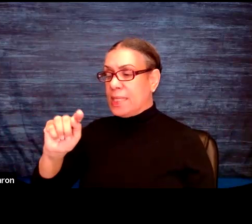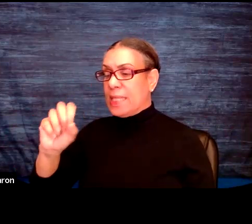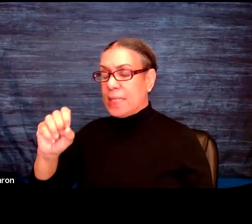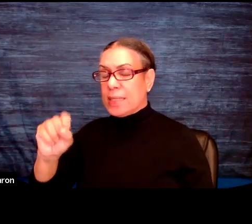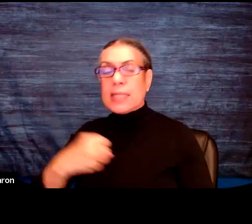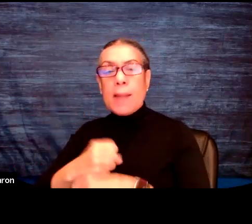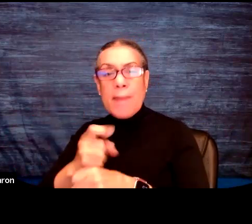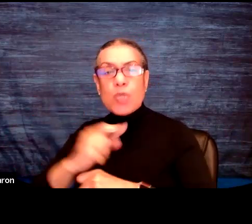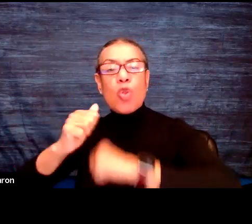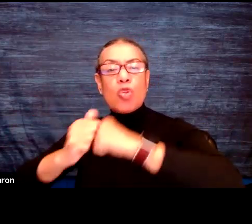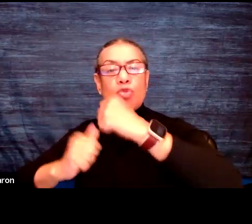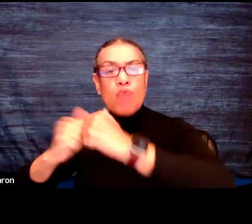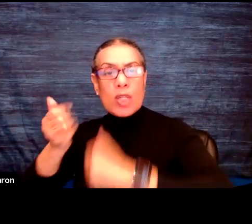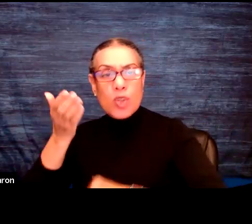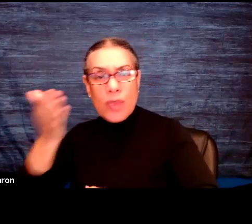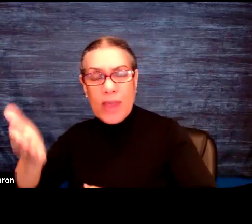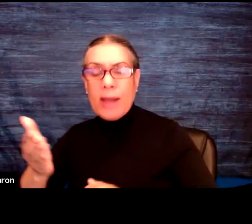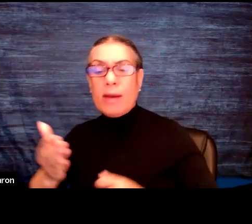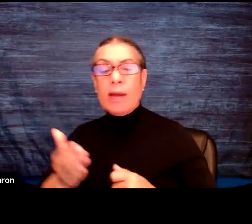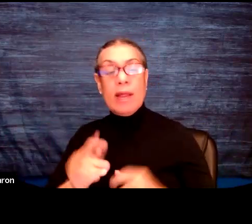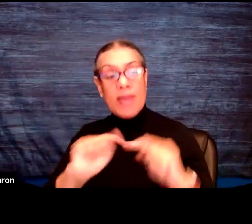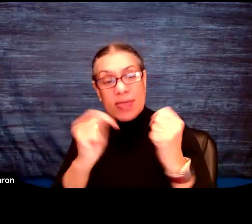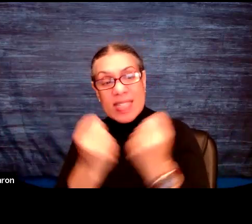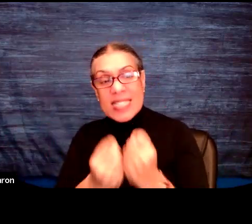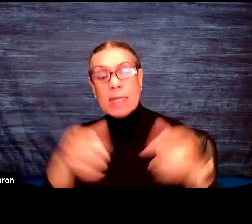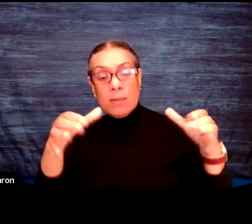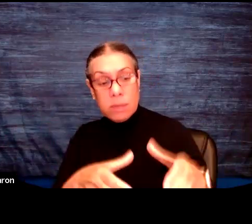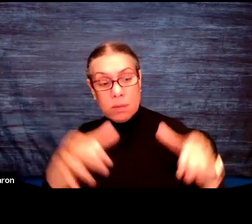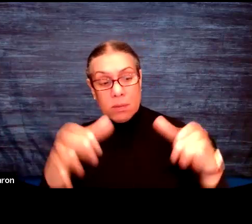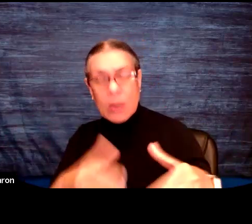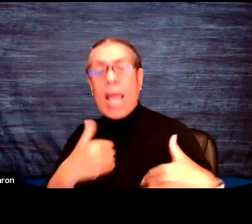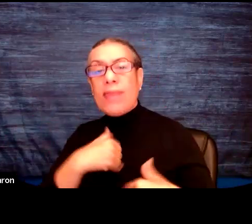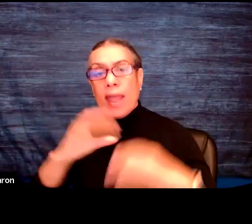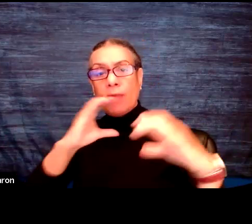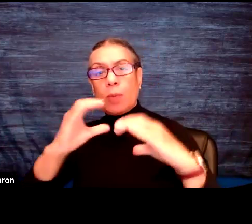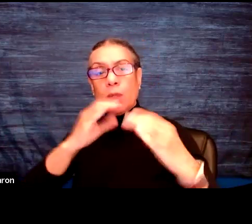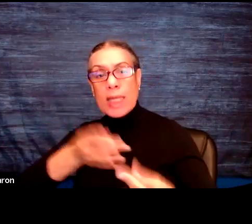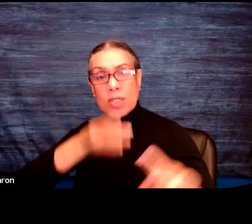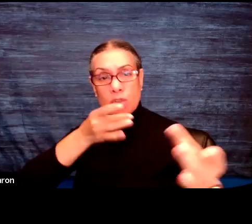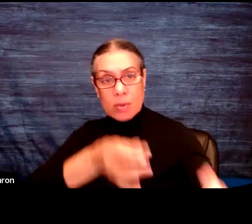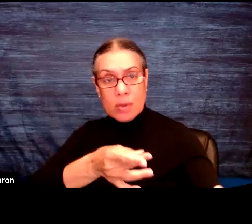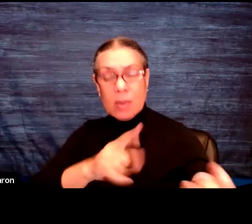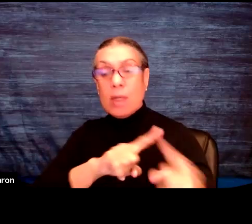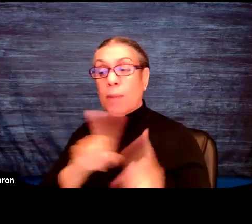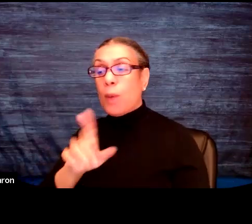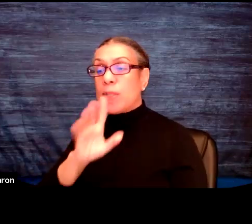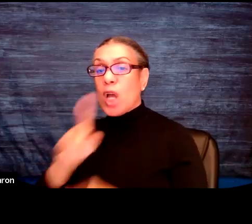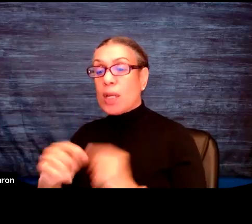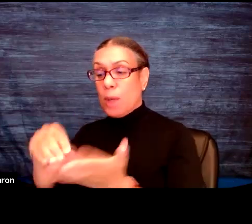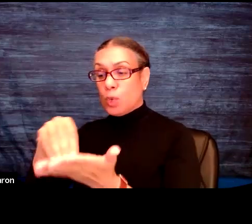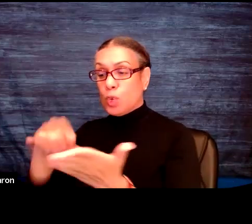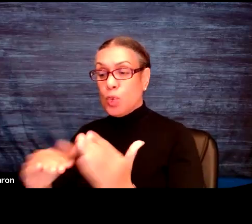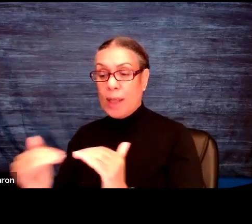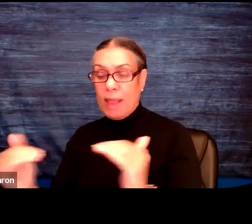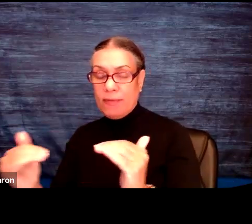structures are happening, the teams are meeting, and that communication is really flowing. But when it comes to the student level, like